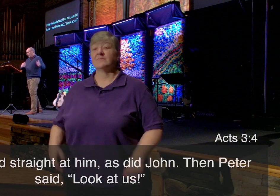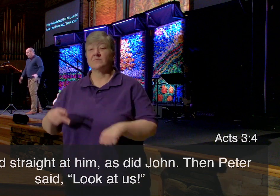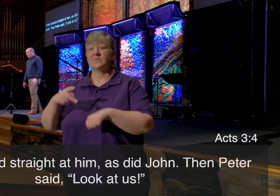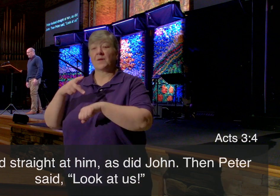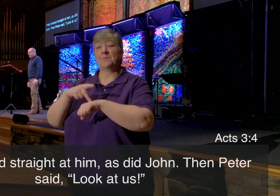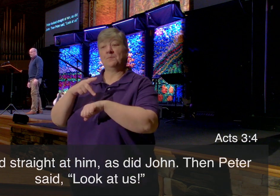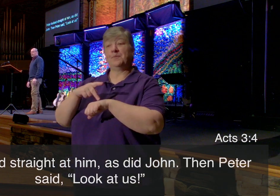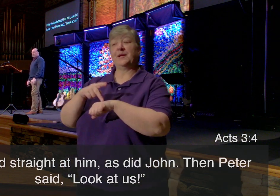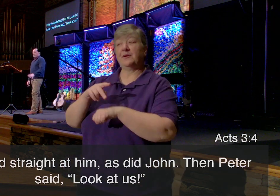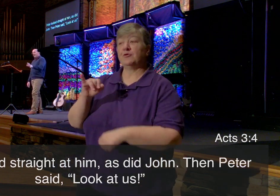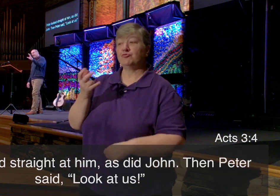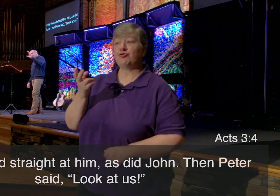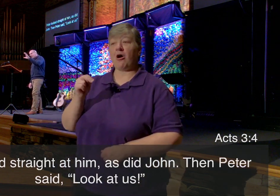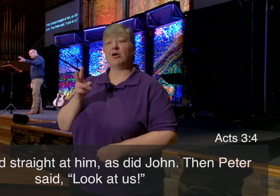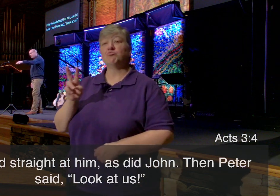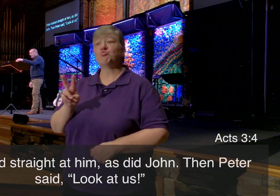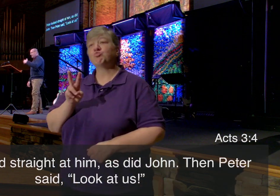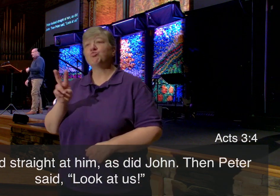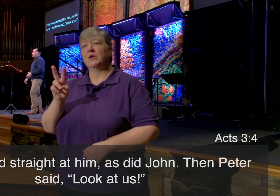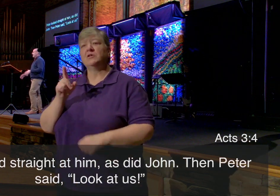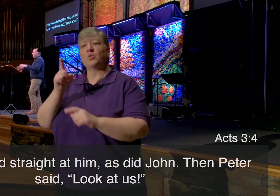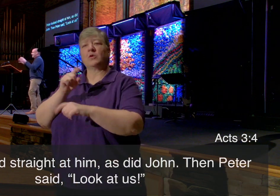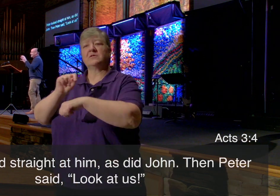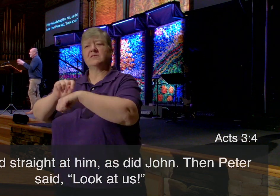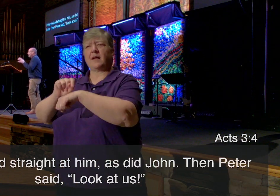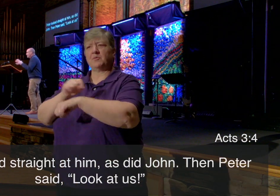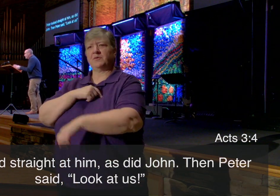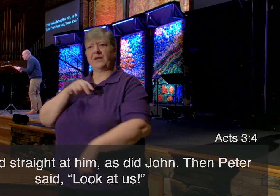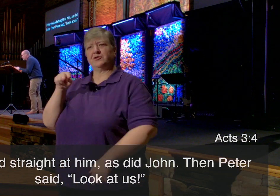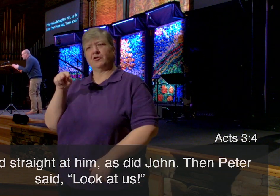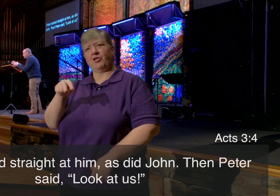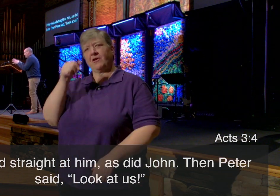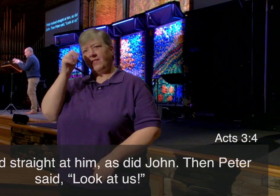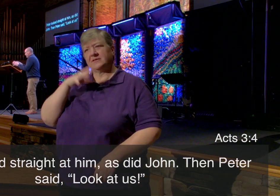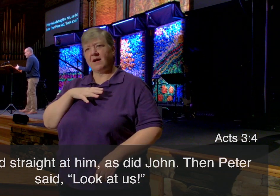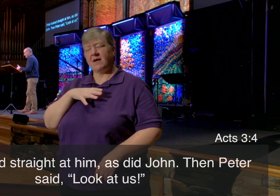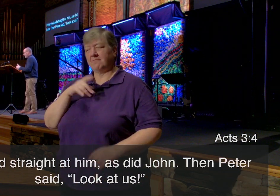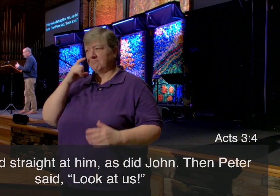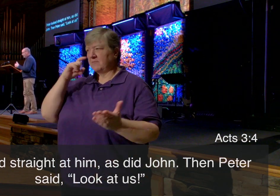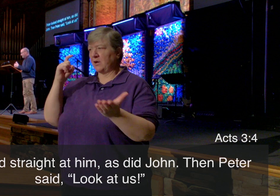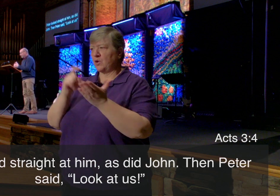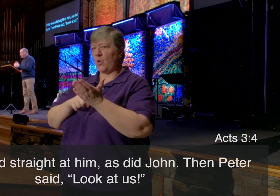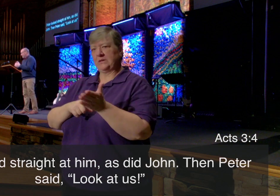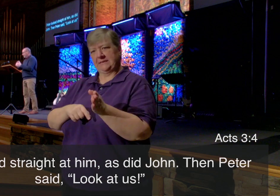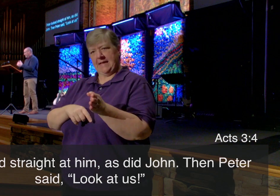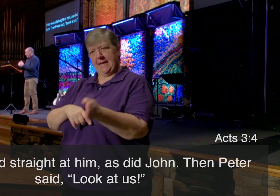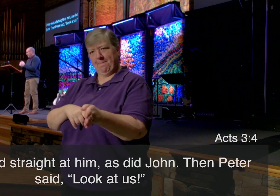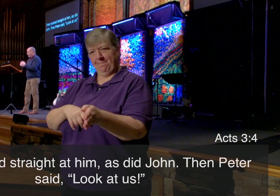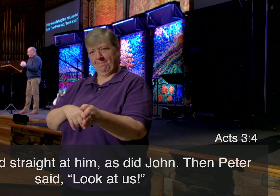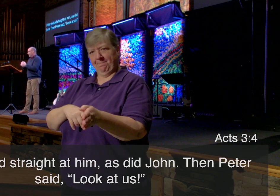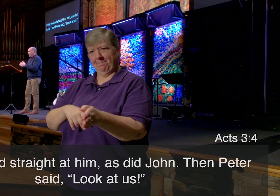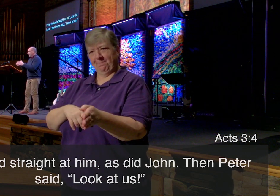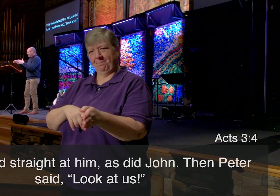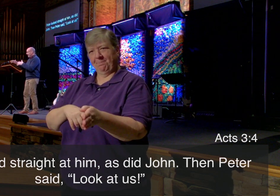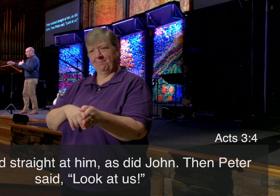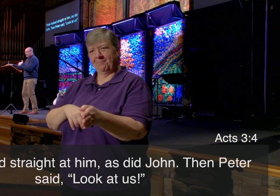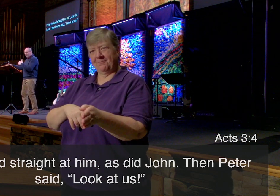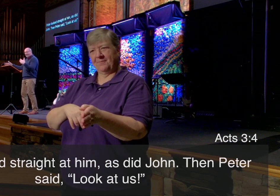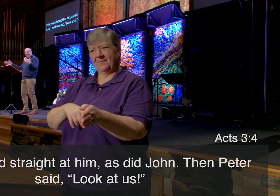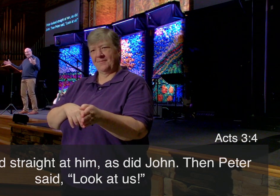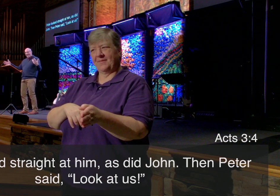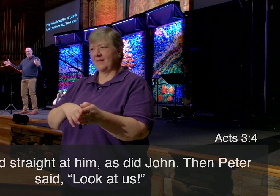So Peter and John, they're walking to the temple, and they look straight at this guy, and they noticed him.